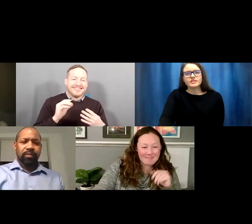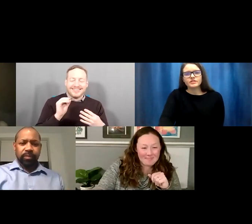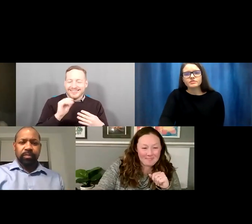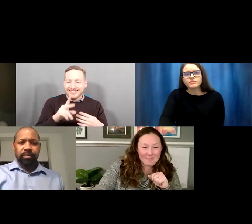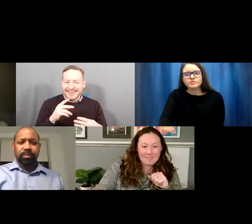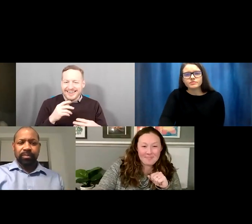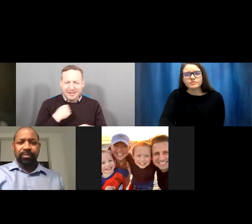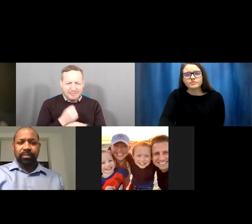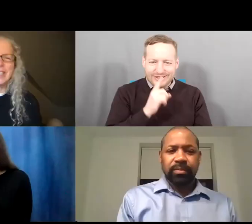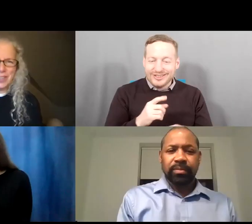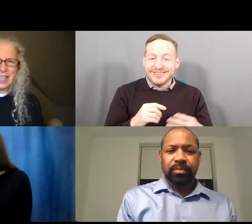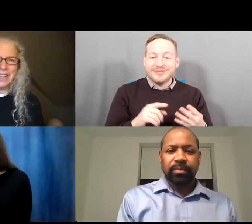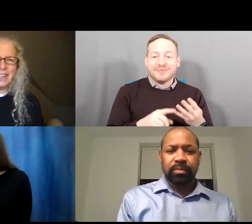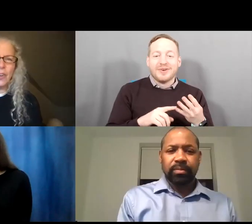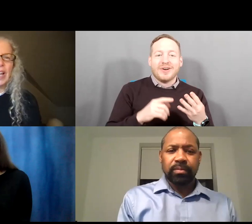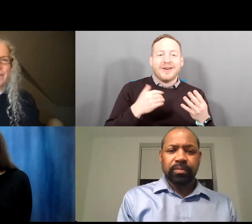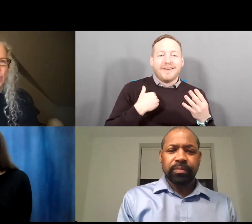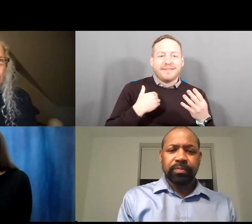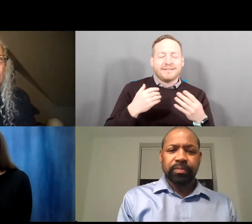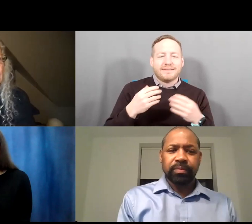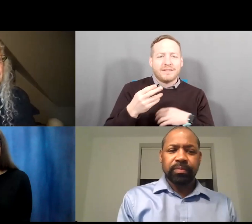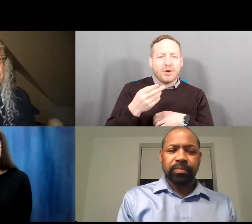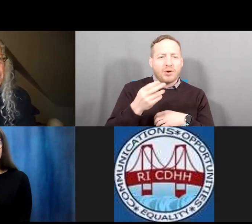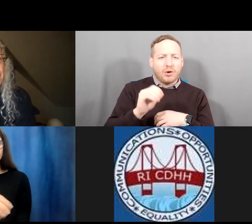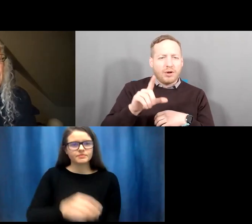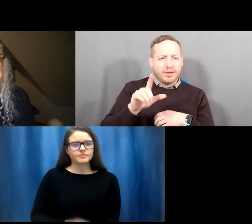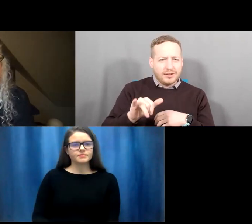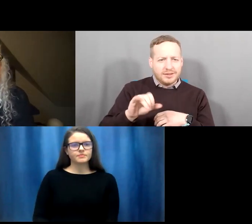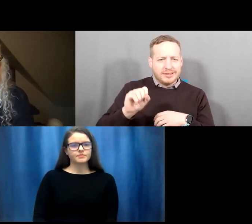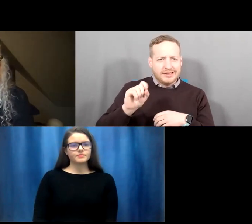Erin Pichardo, volunteering then. Okay, so